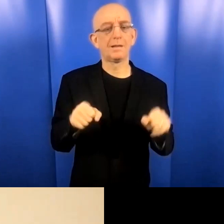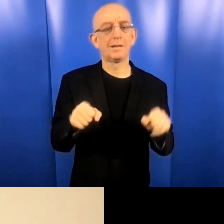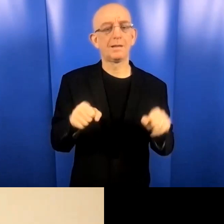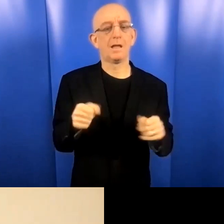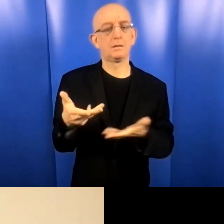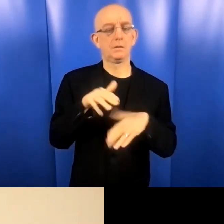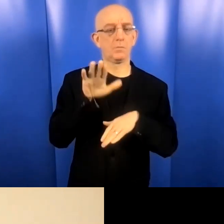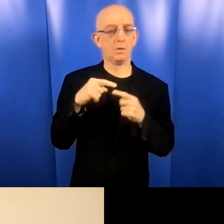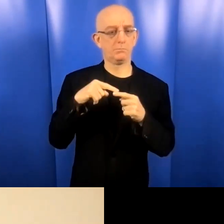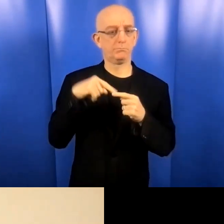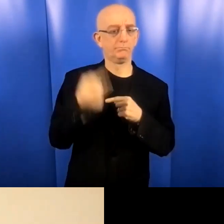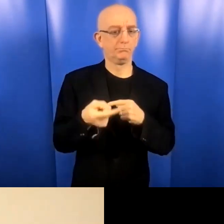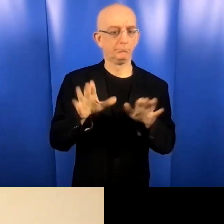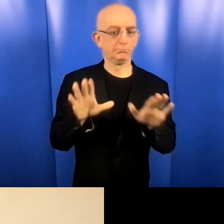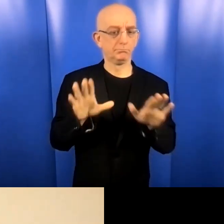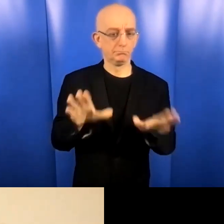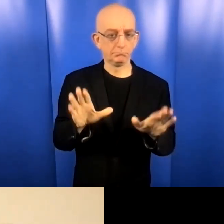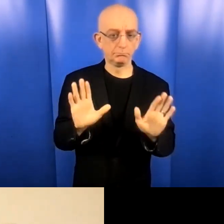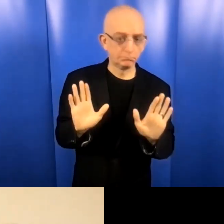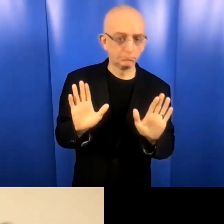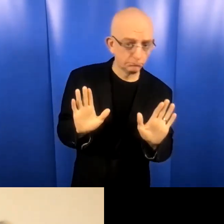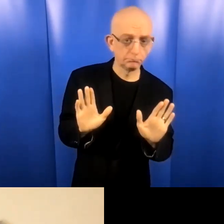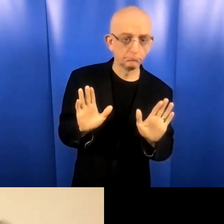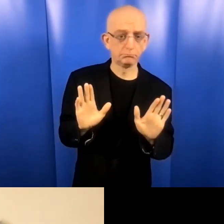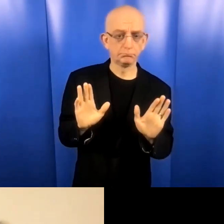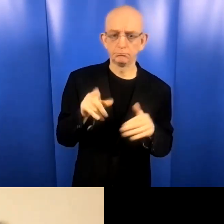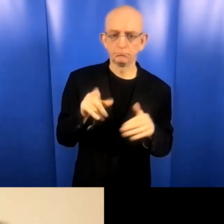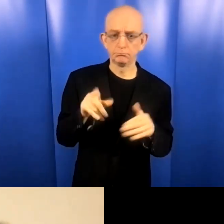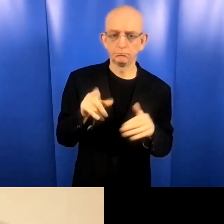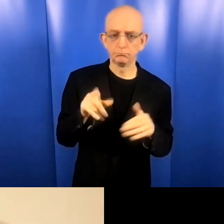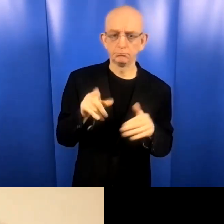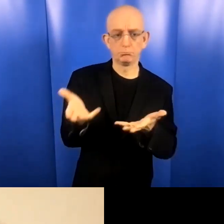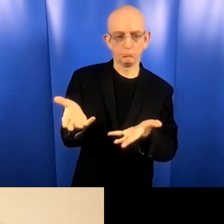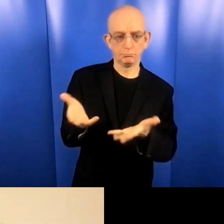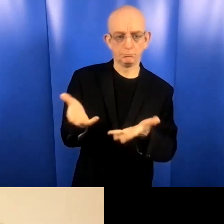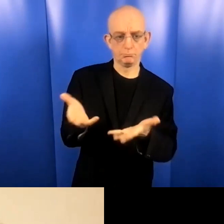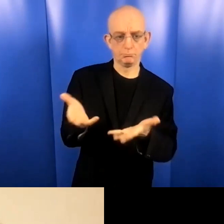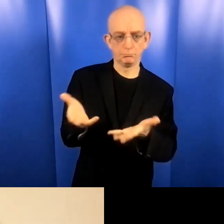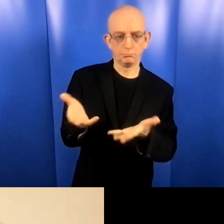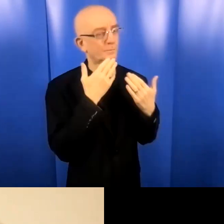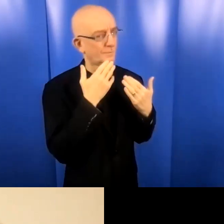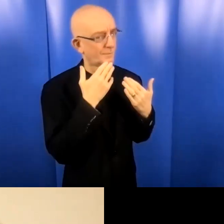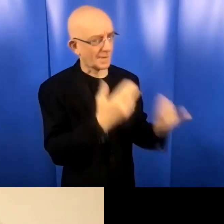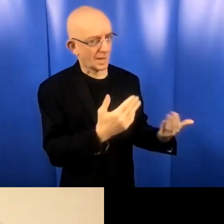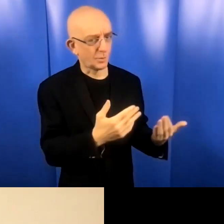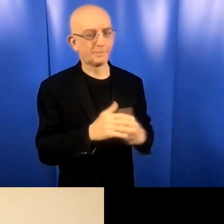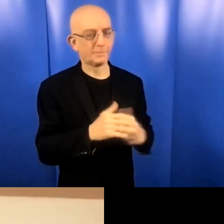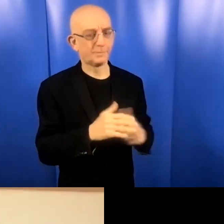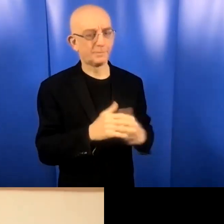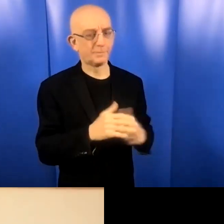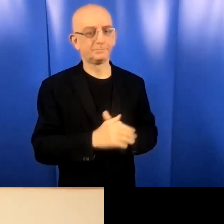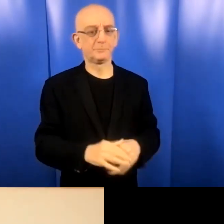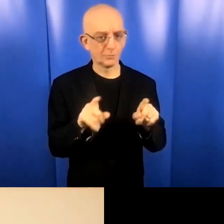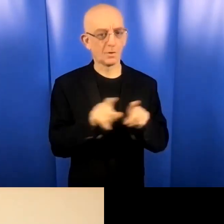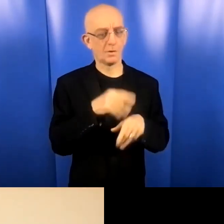what do you say, in the next question. Thank you. Thank you very much, Pratima, and thank you also for setting that scene and adding